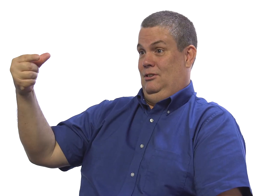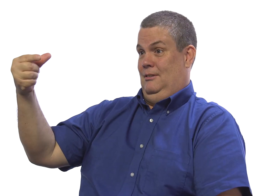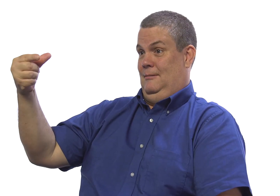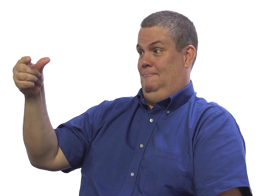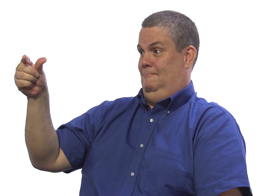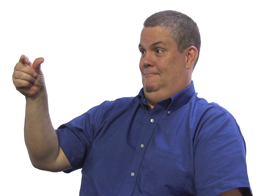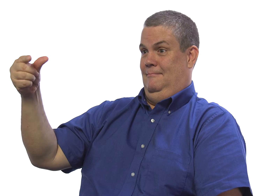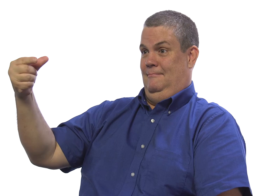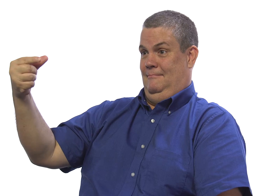G.